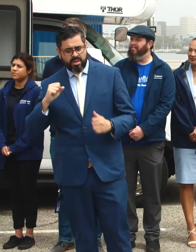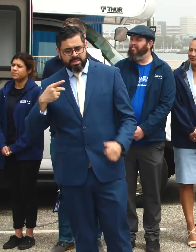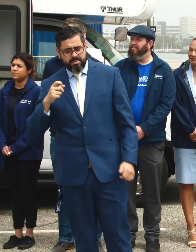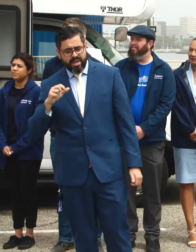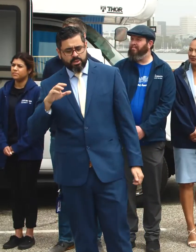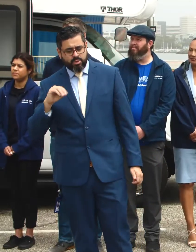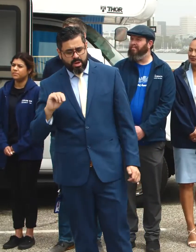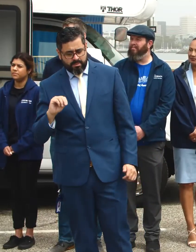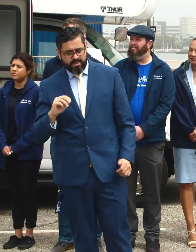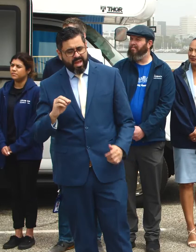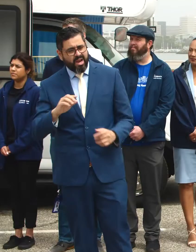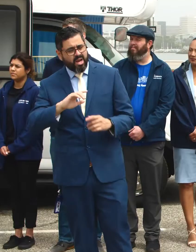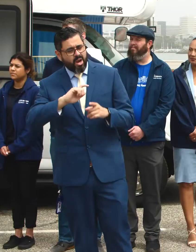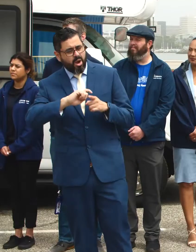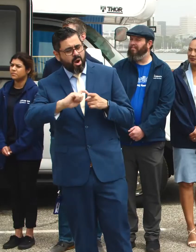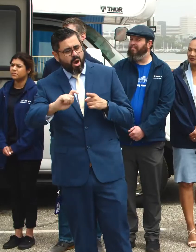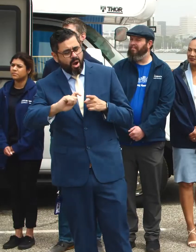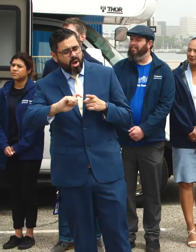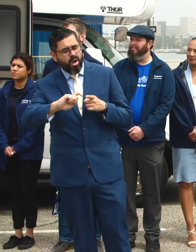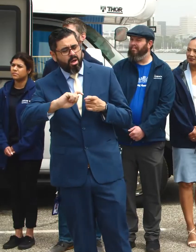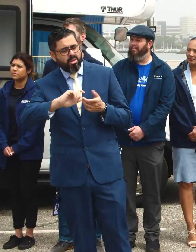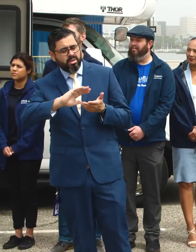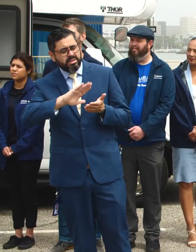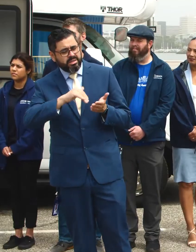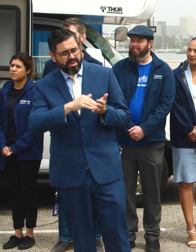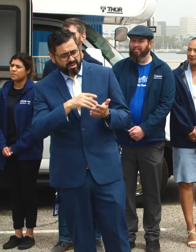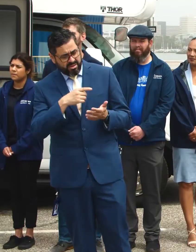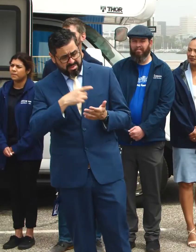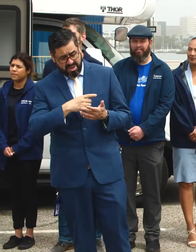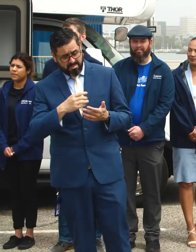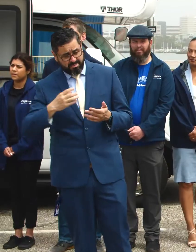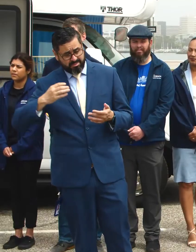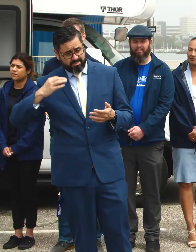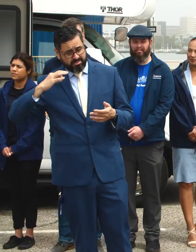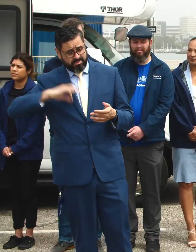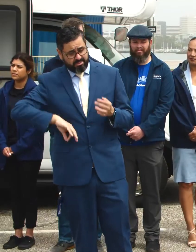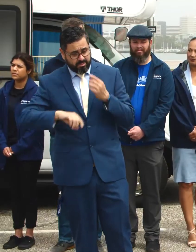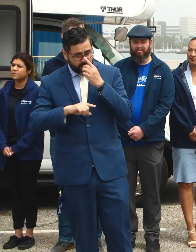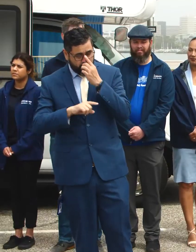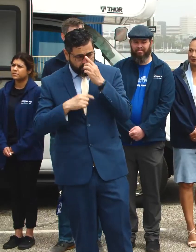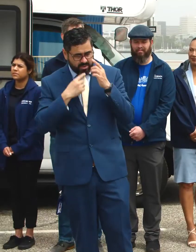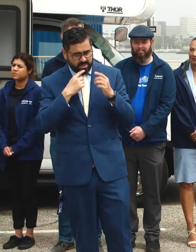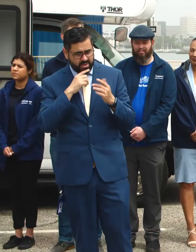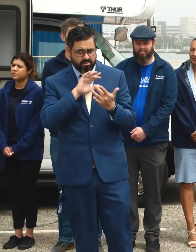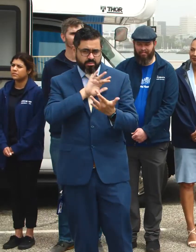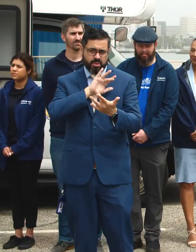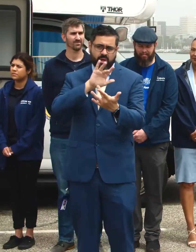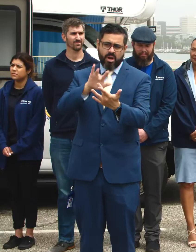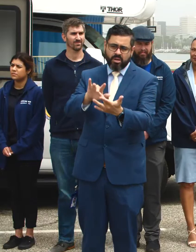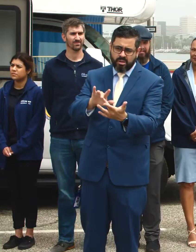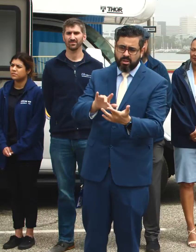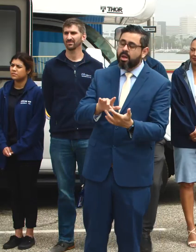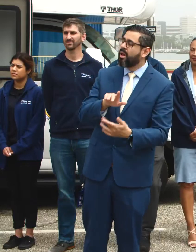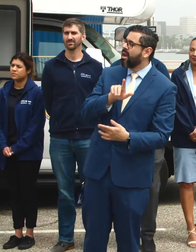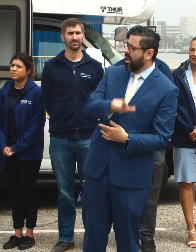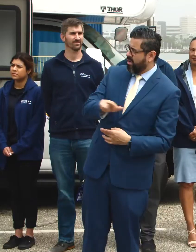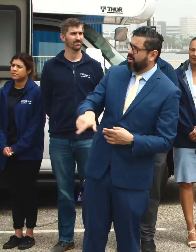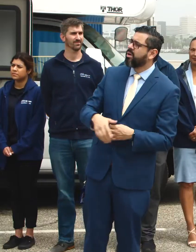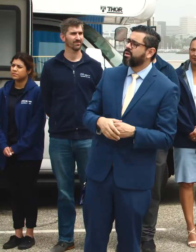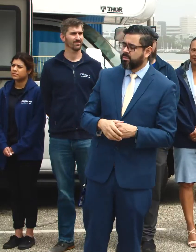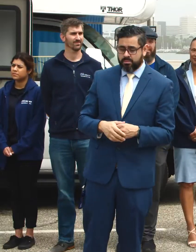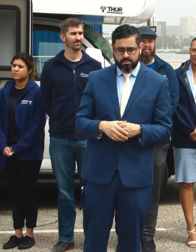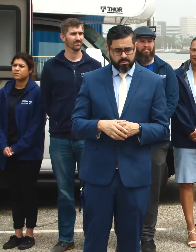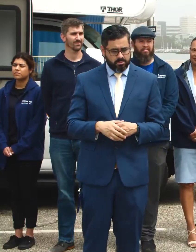the call center that was set up? Has that been fruitful? I know you're talking about directly reaching out to property owners, so has it worked? Has it created more